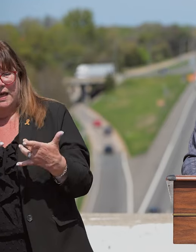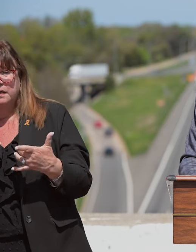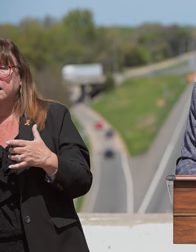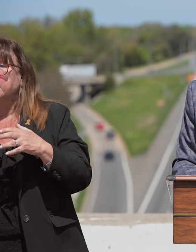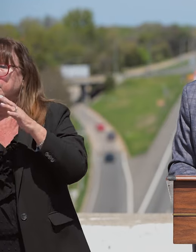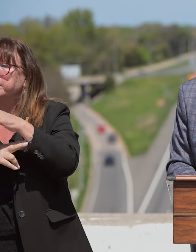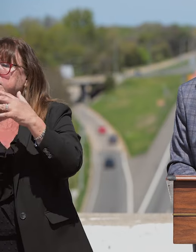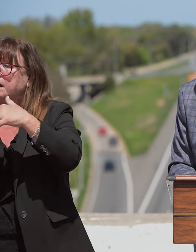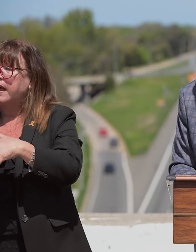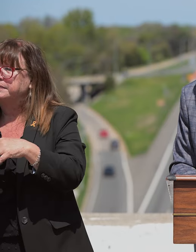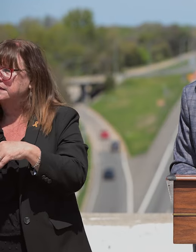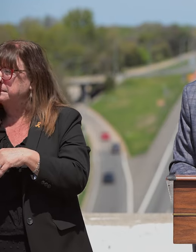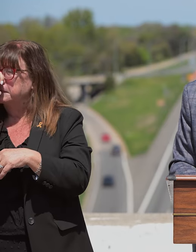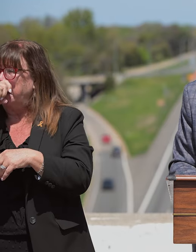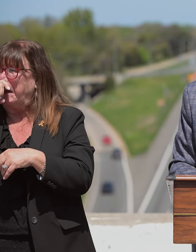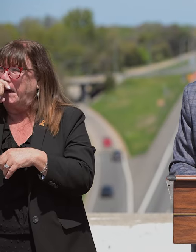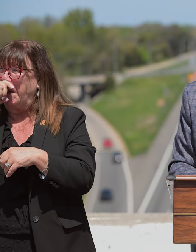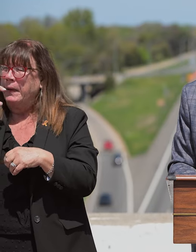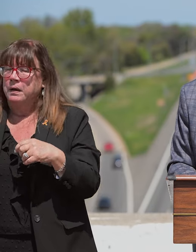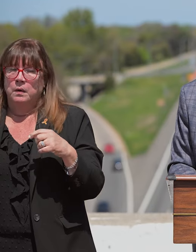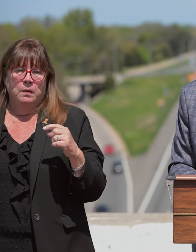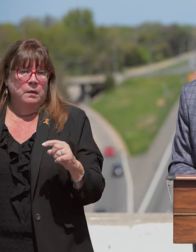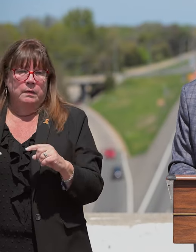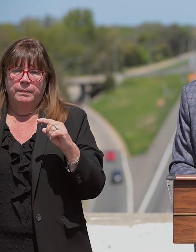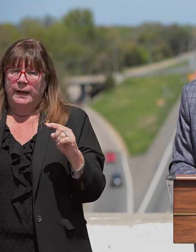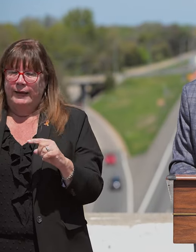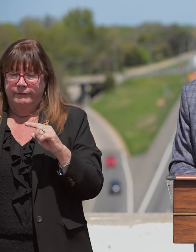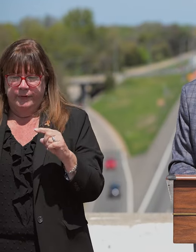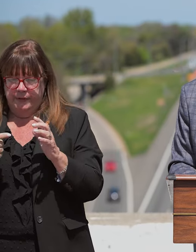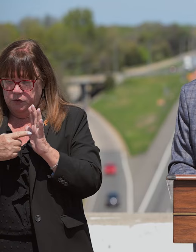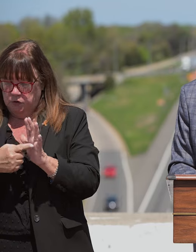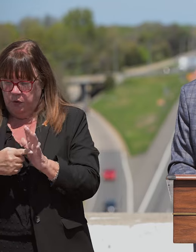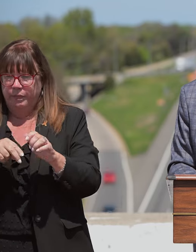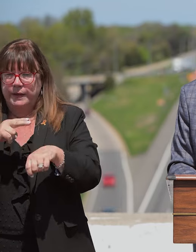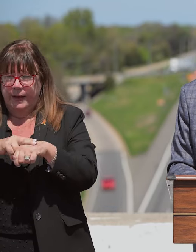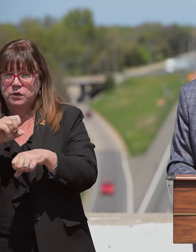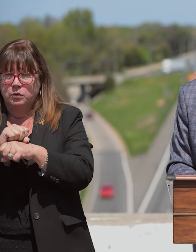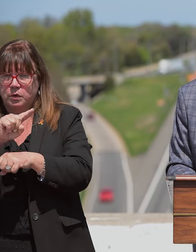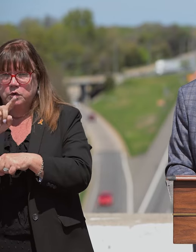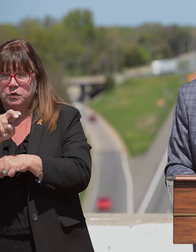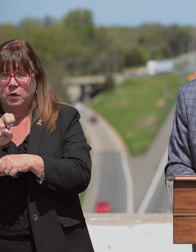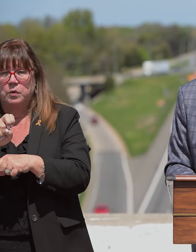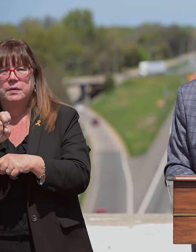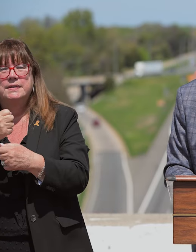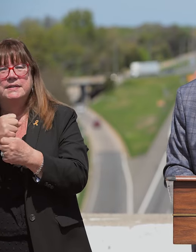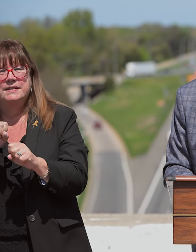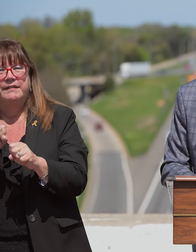collapse has painfully reiterated the message that the National Work Zone Safety Awareness Week brings.